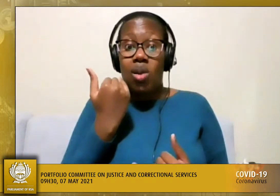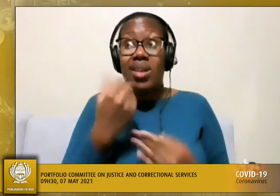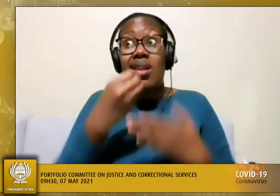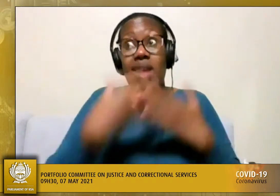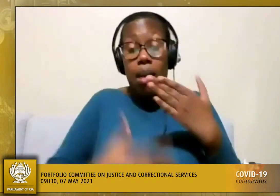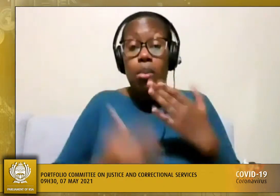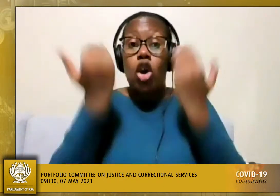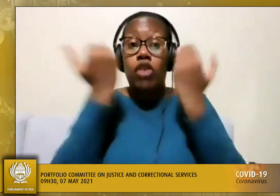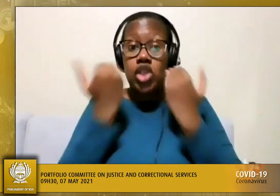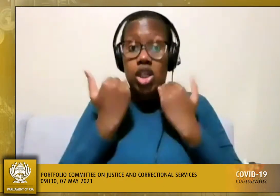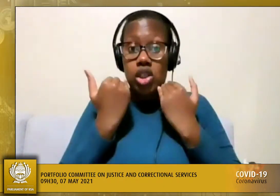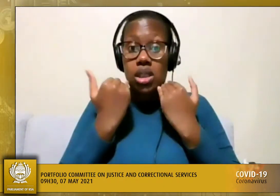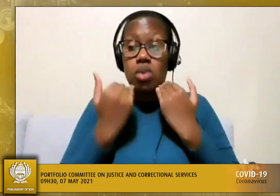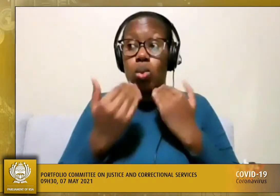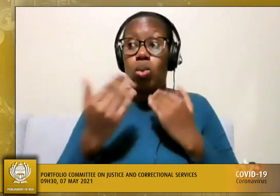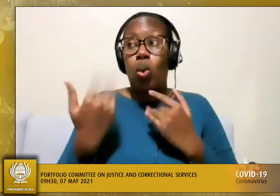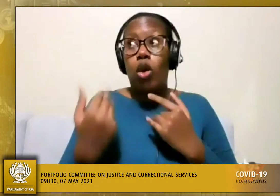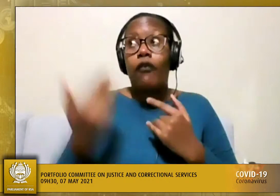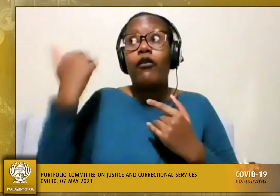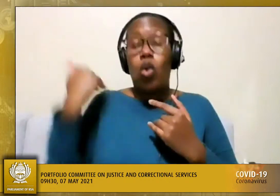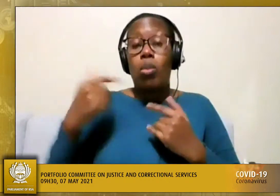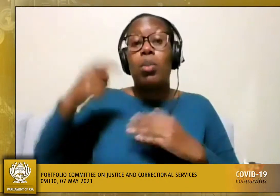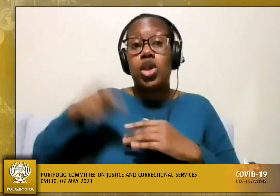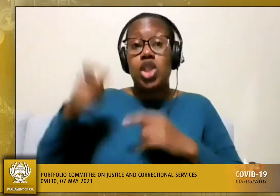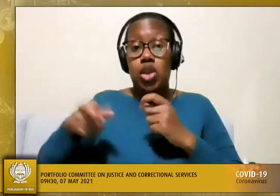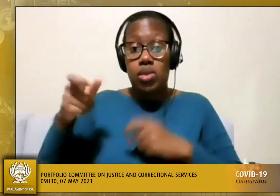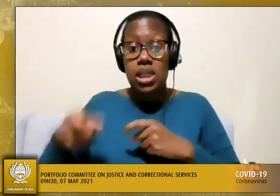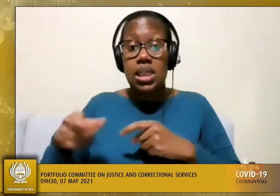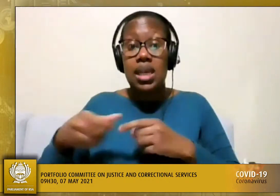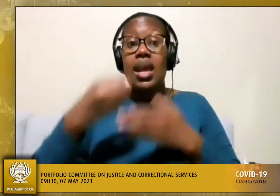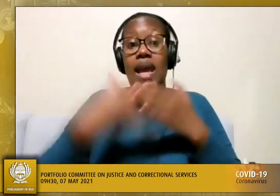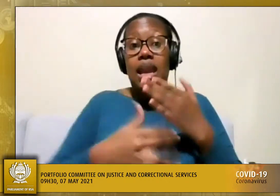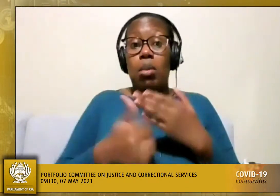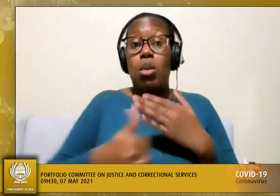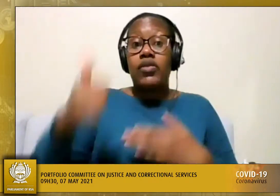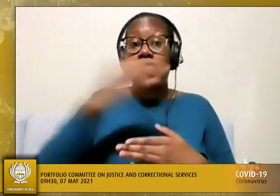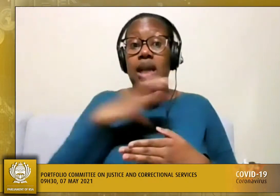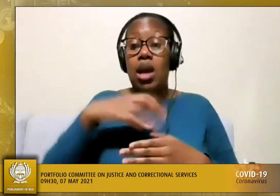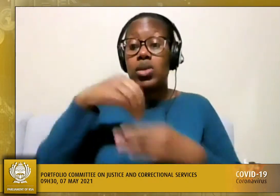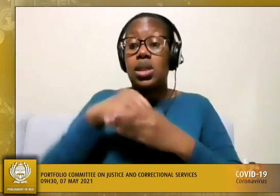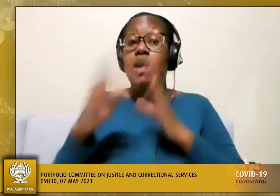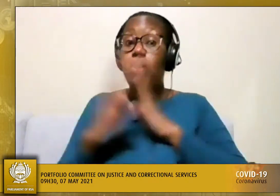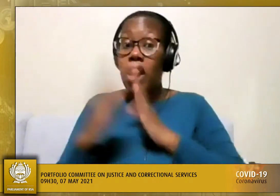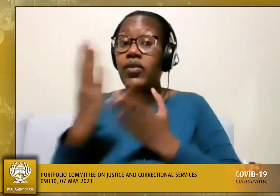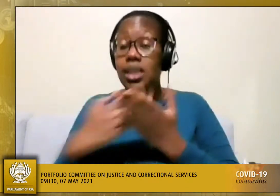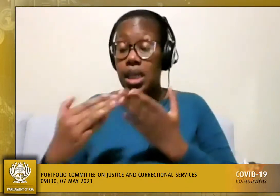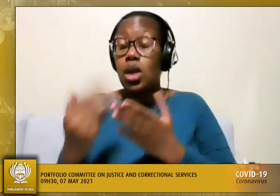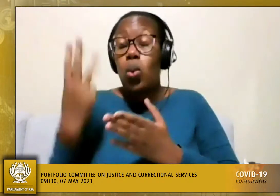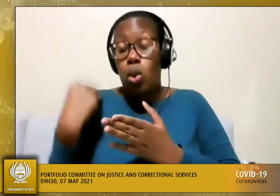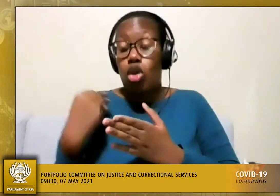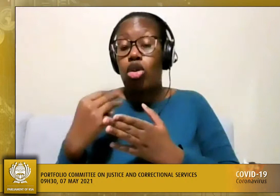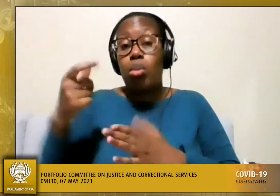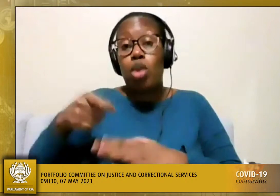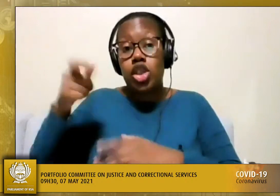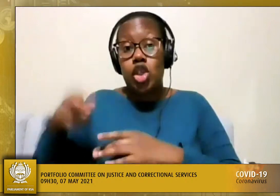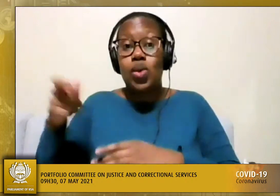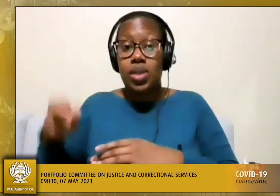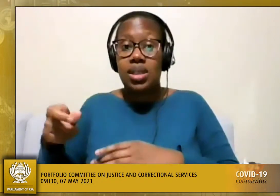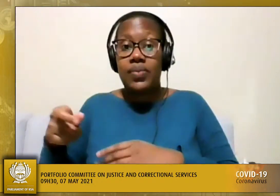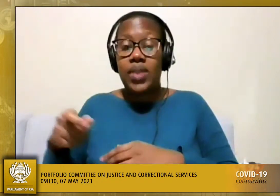Judges former prosecutors and quite a number of senior Council in the private sector so it's a